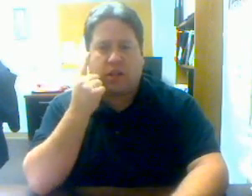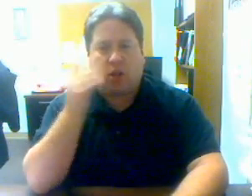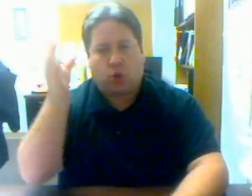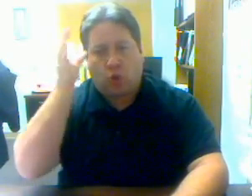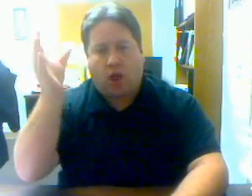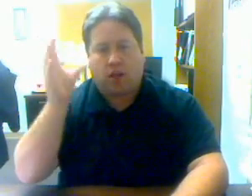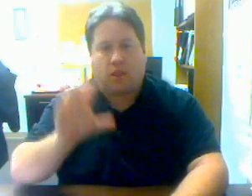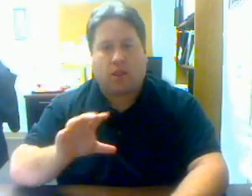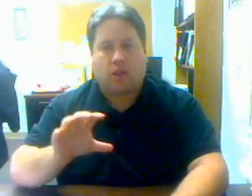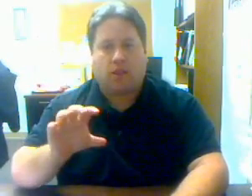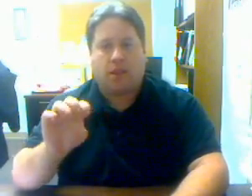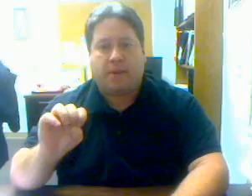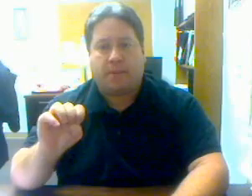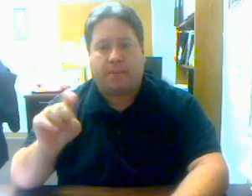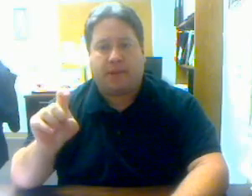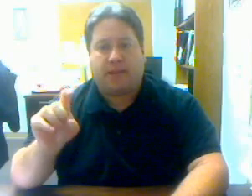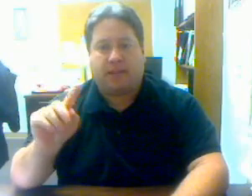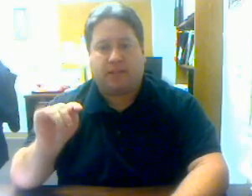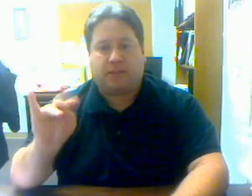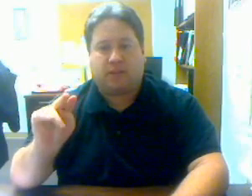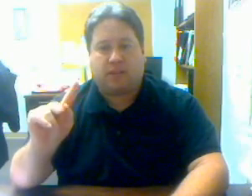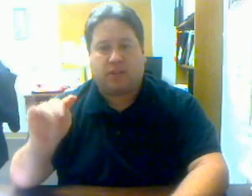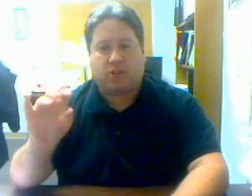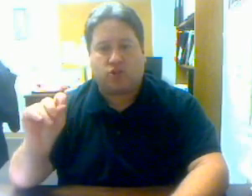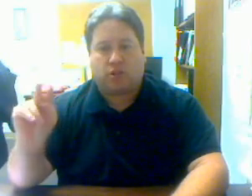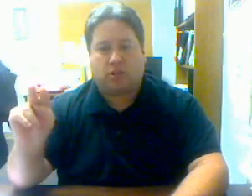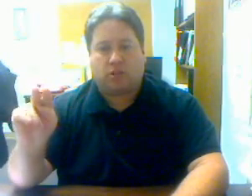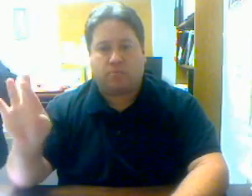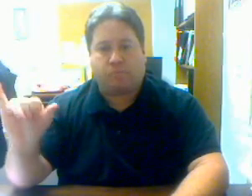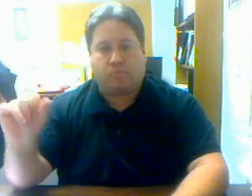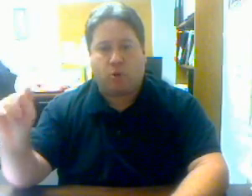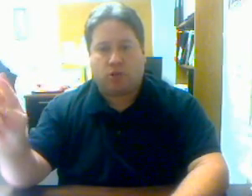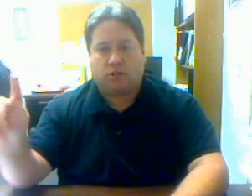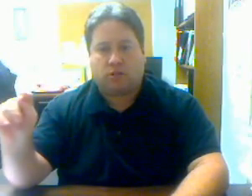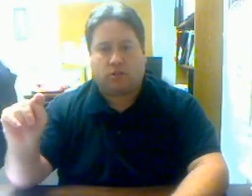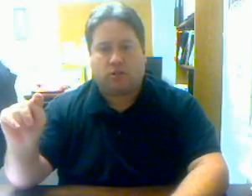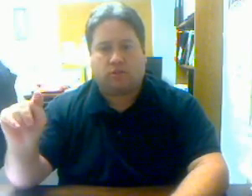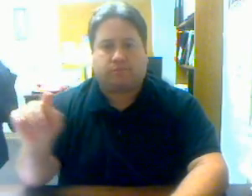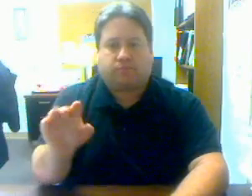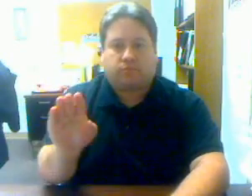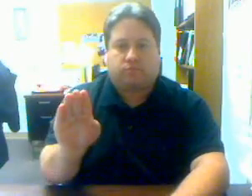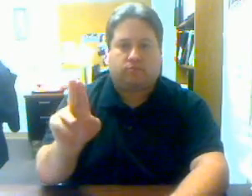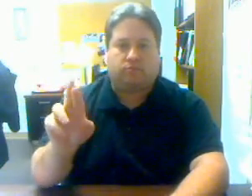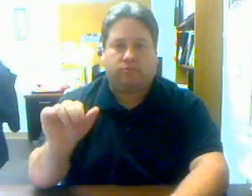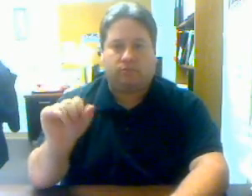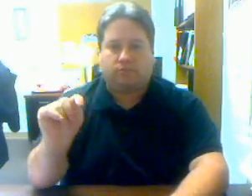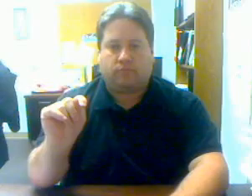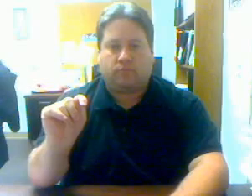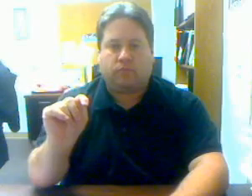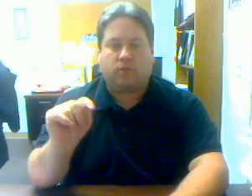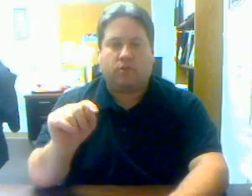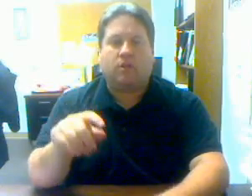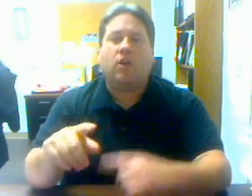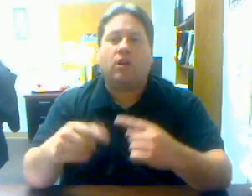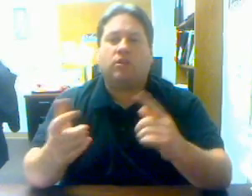called extinction burst. Because as we change someone's behavior, and they have a